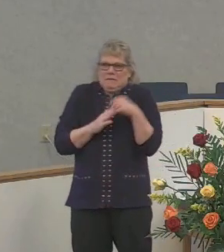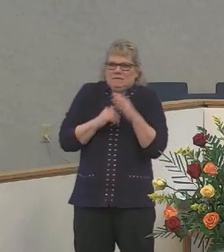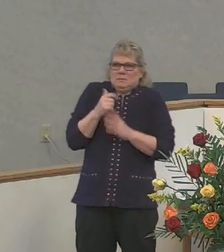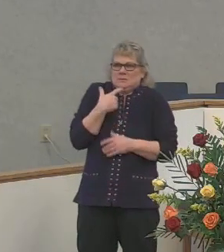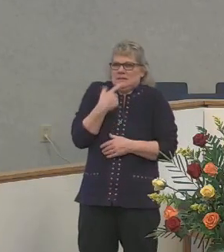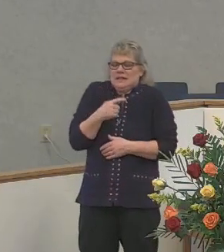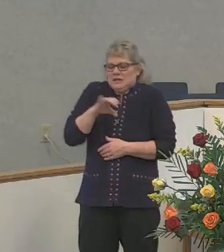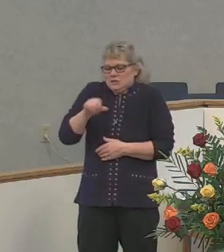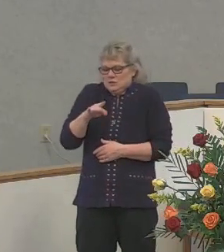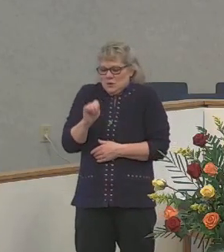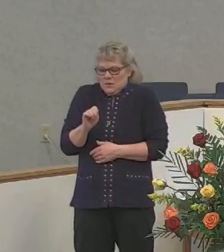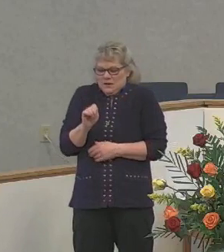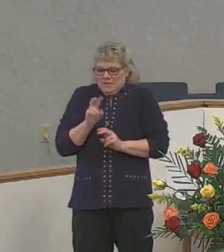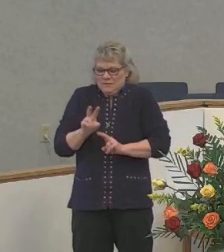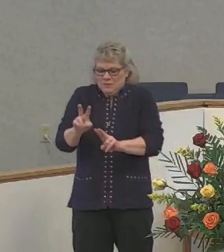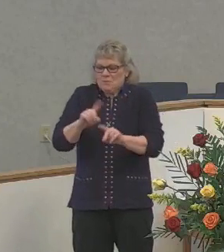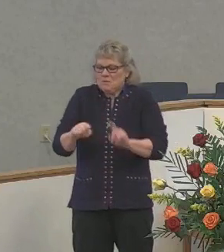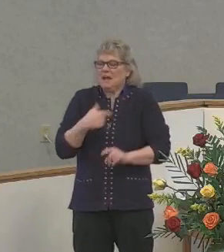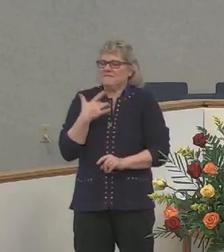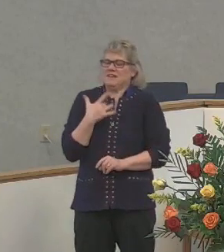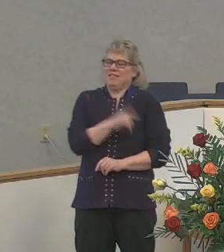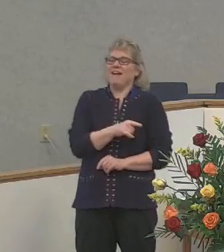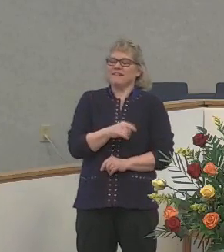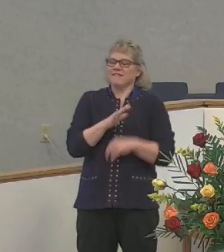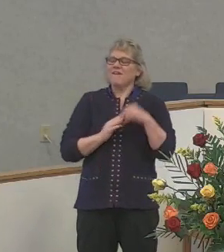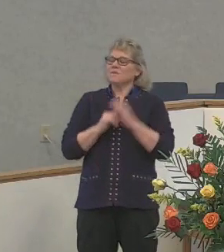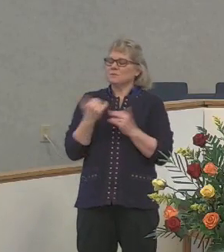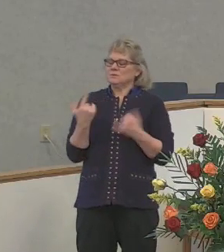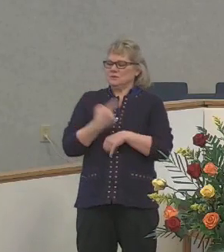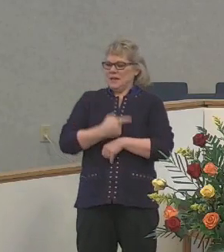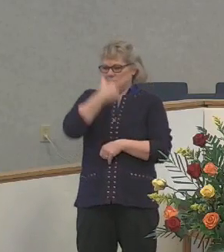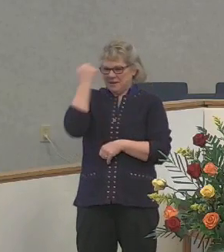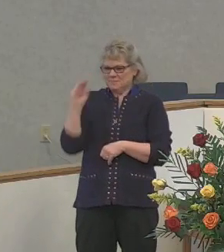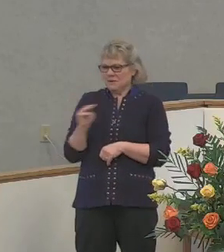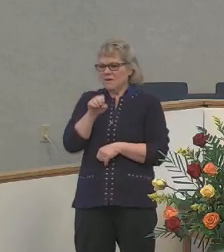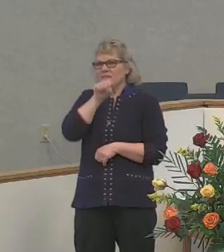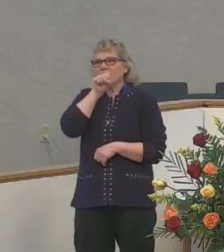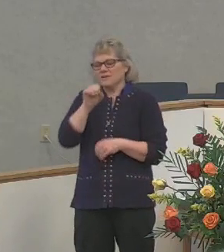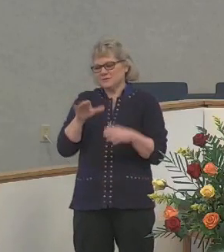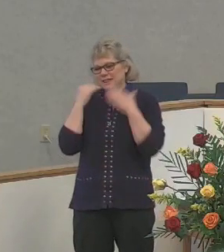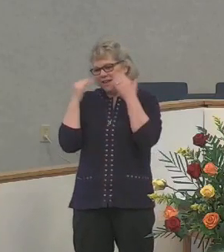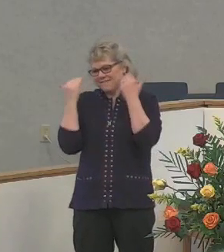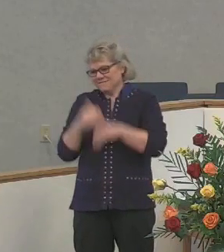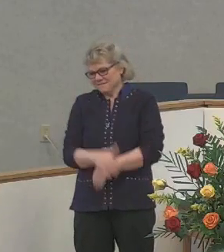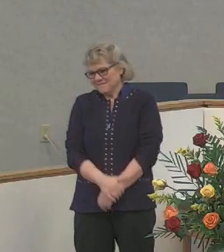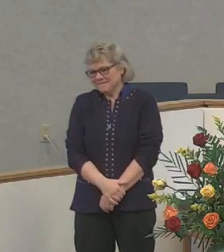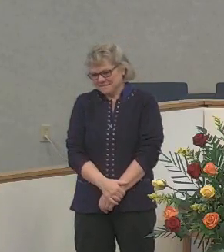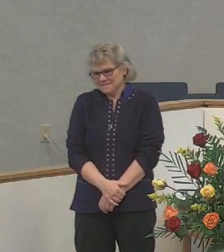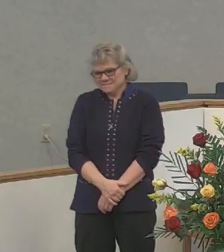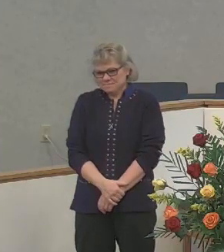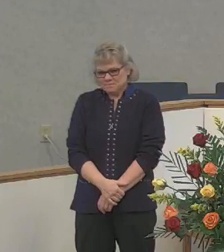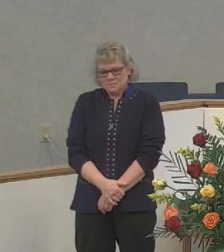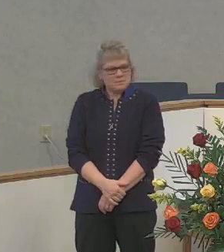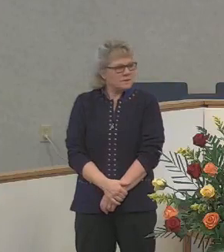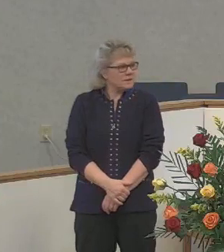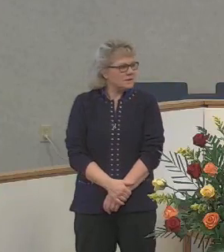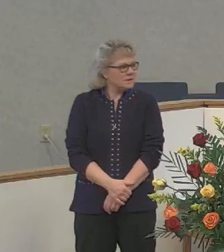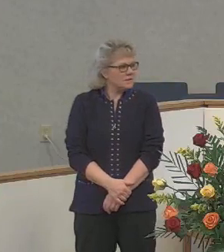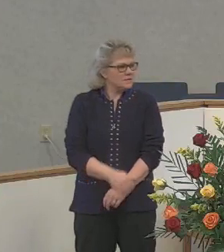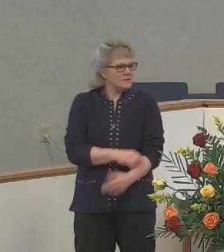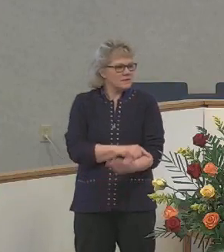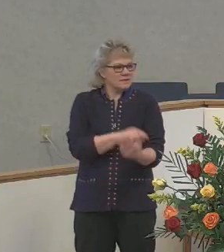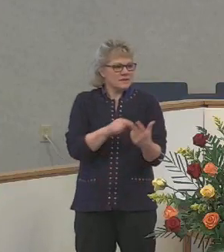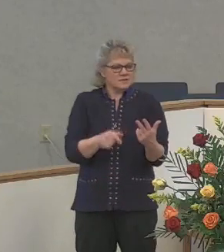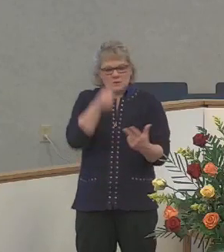at a funeral, but I feel comfortable today to do that. These three gentlemen